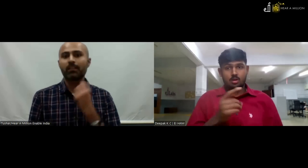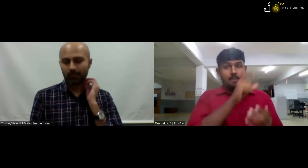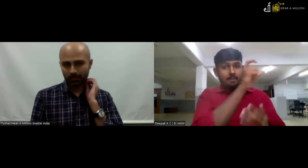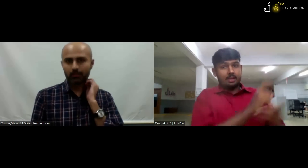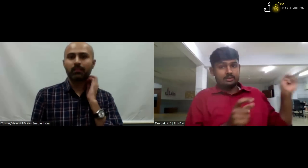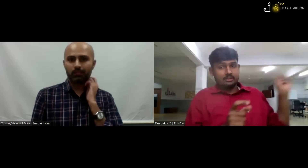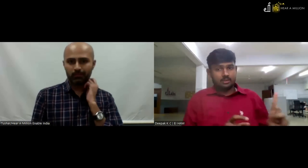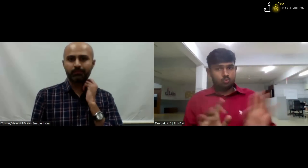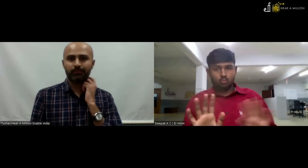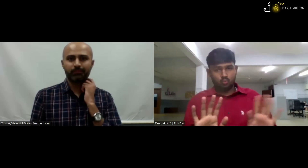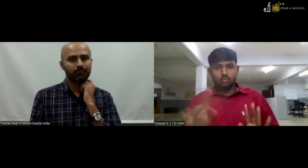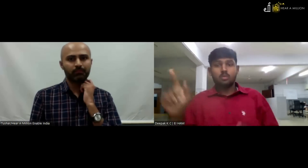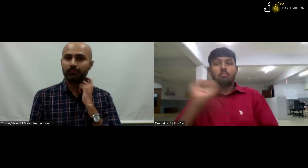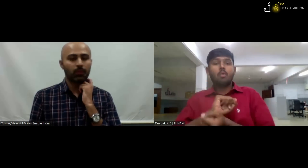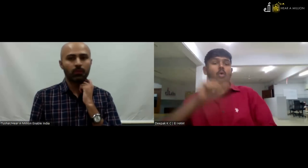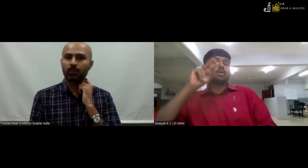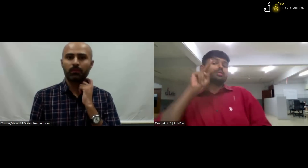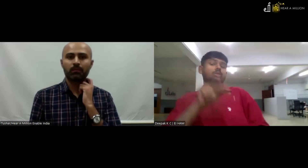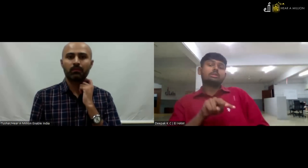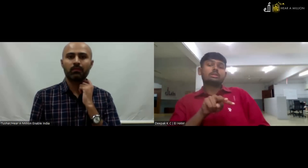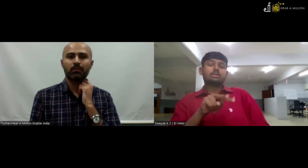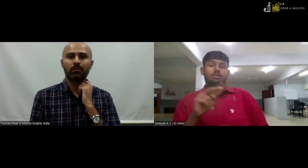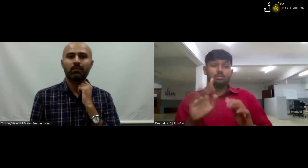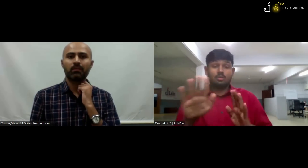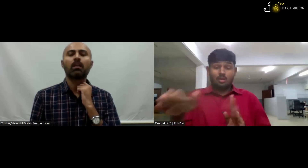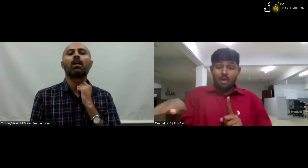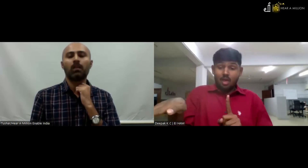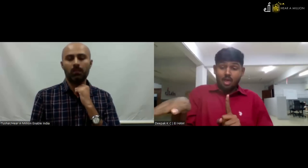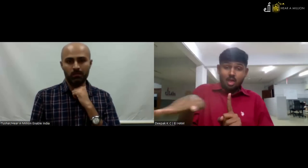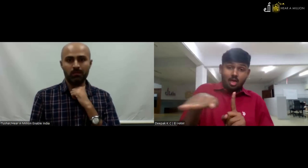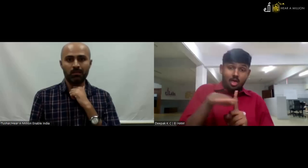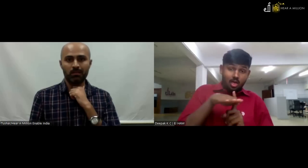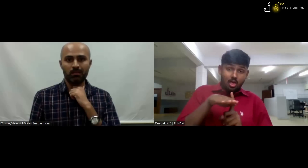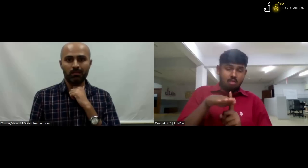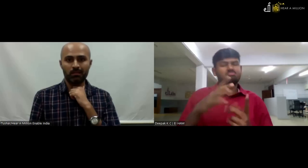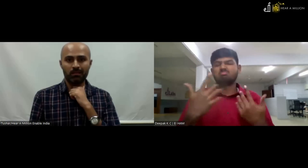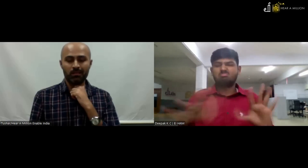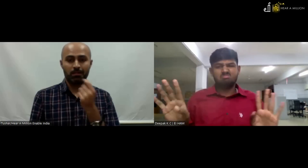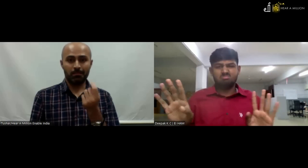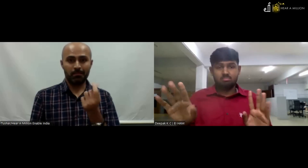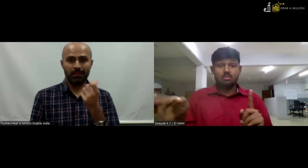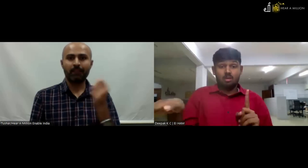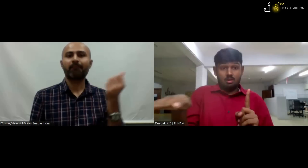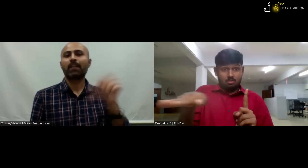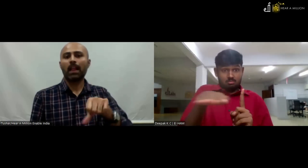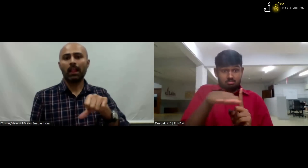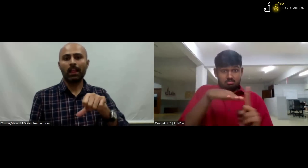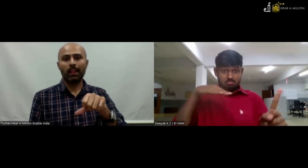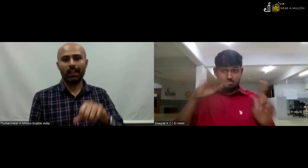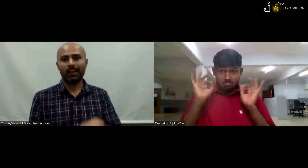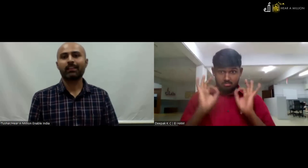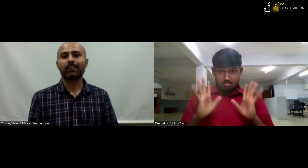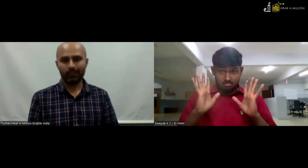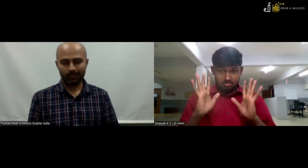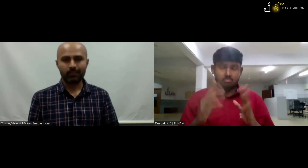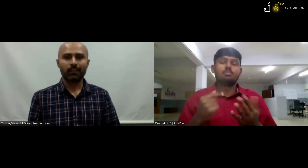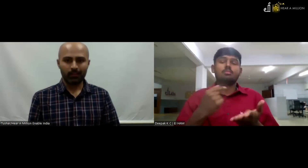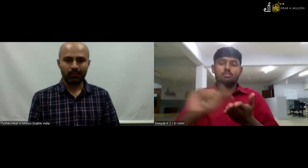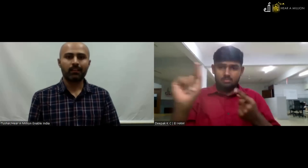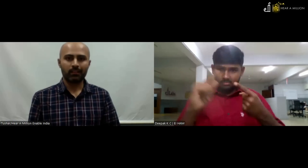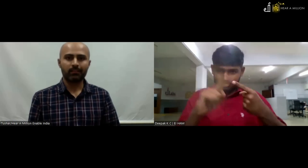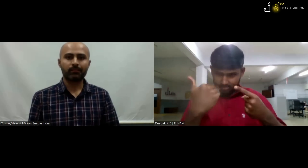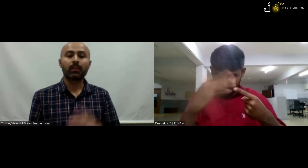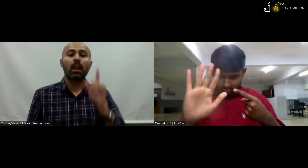Alone. There's no person in the car. Policeman is outside and watching. If you hit any of the boundaries